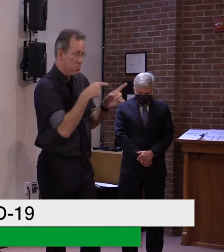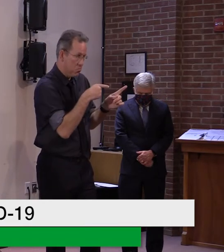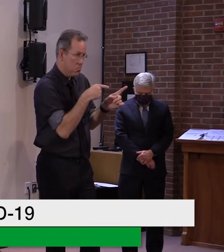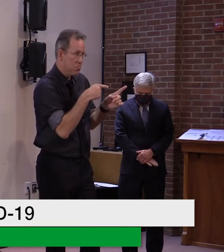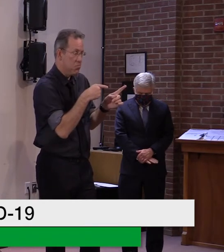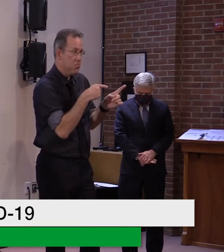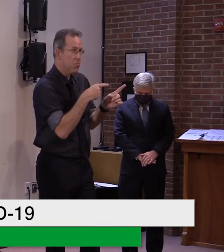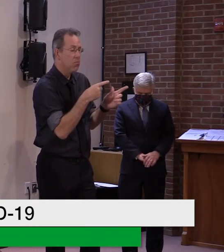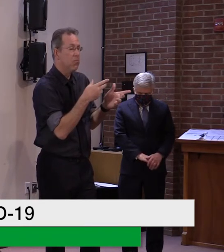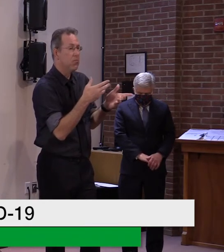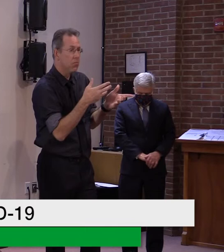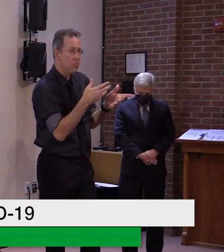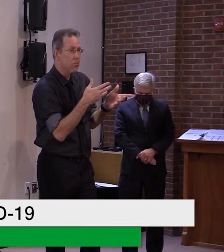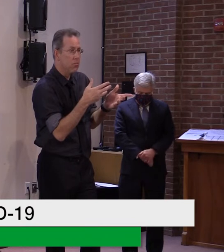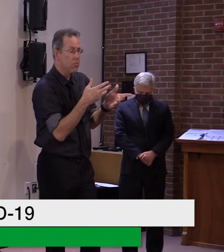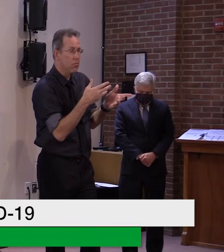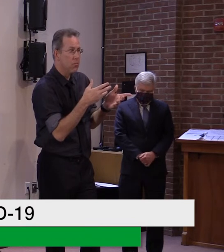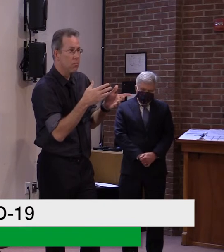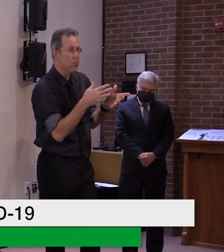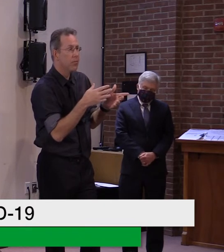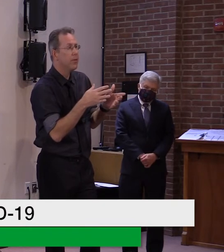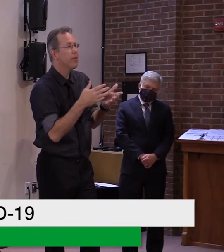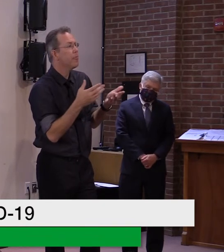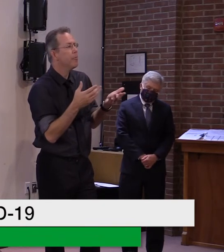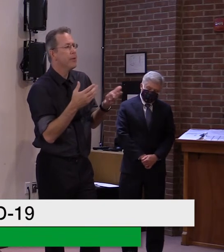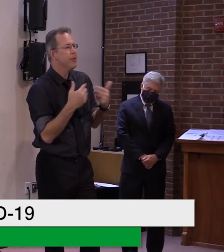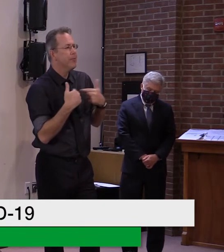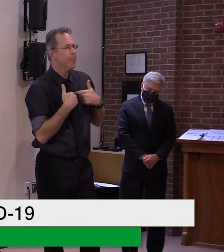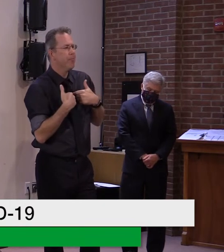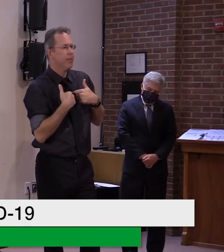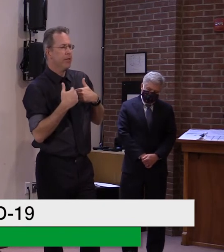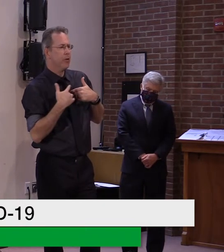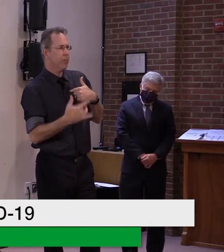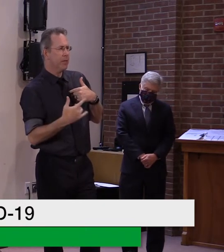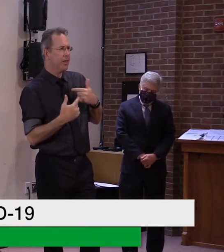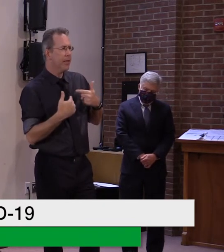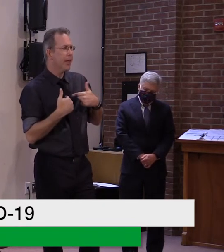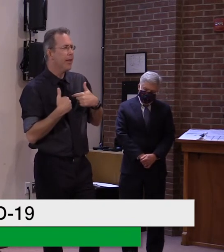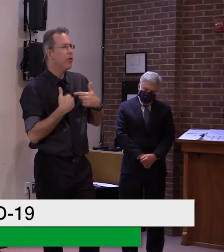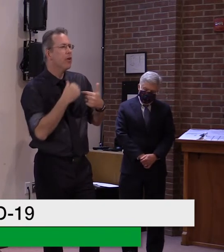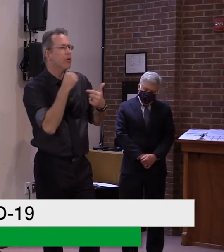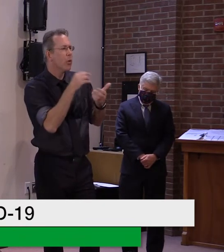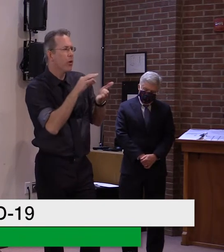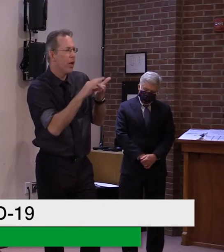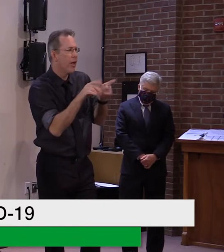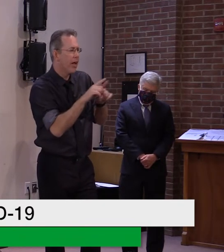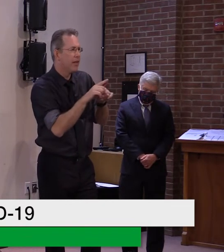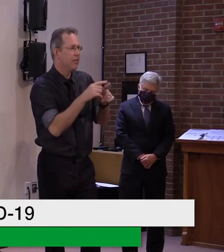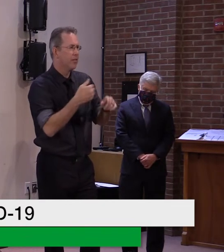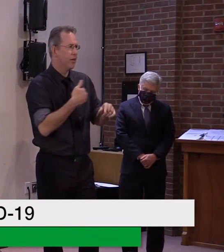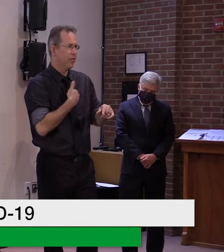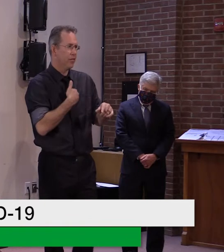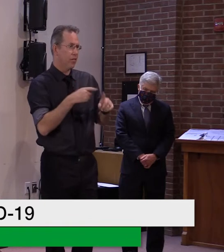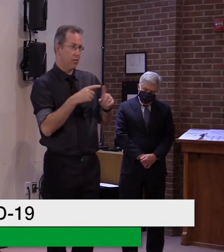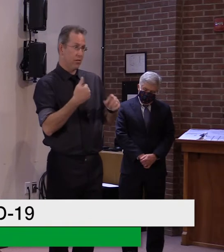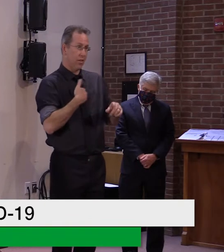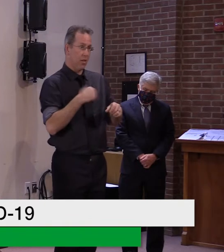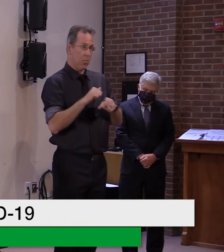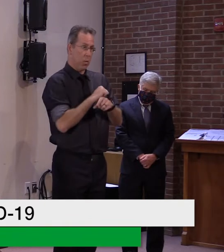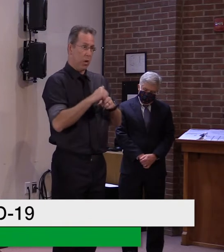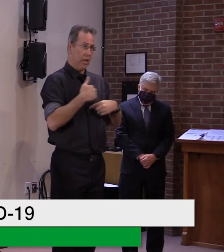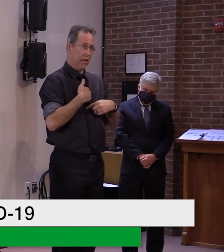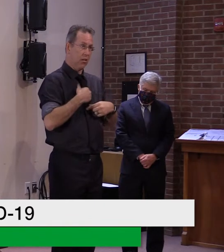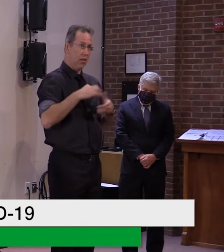traditionally we don't typically count um self-employed independent contractors sole proprietors